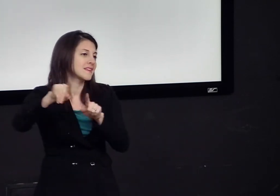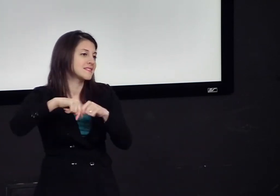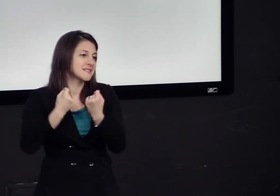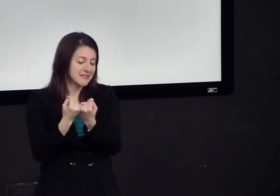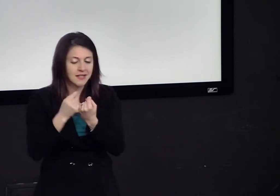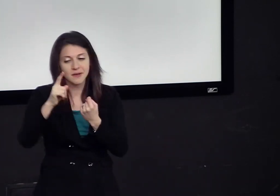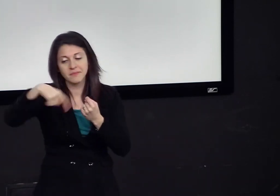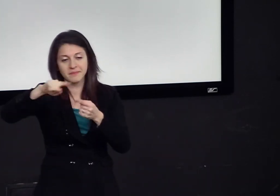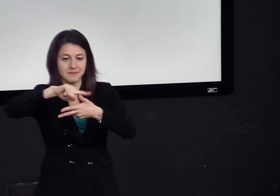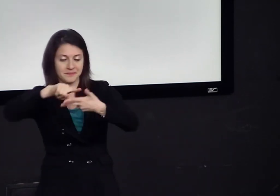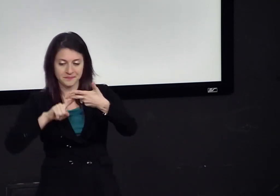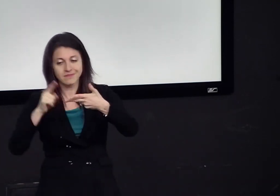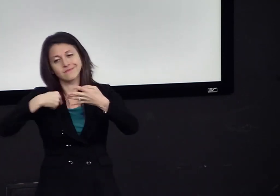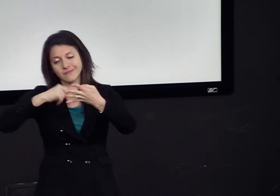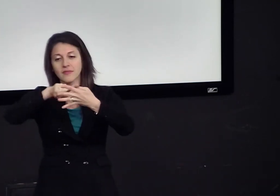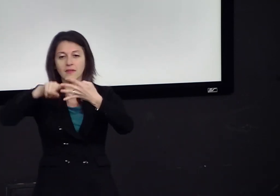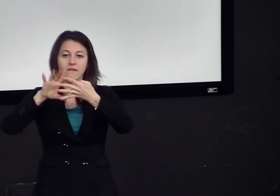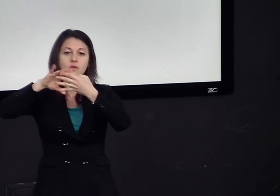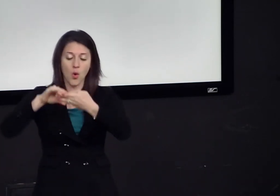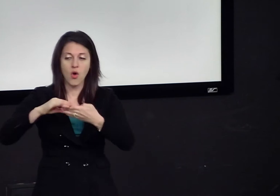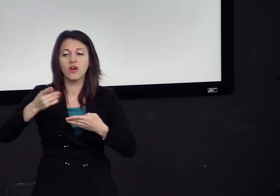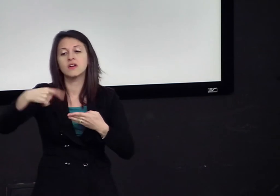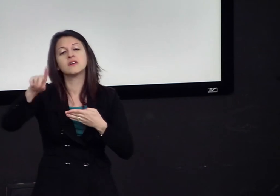And he's been working with his team